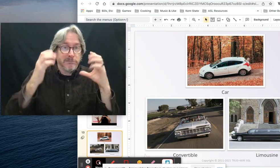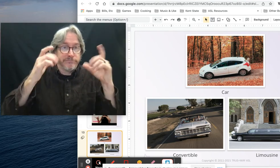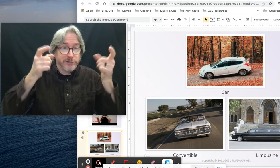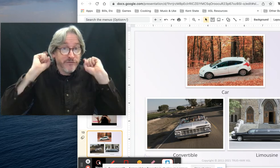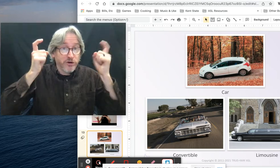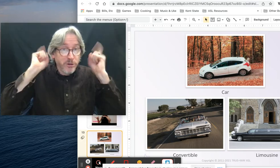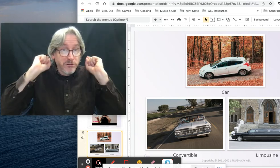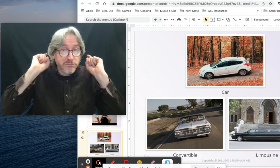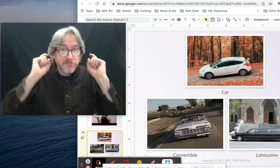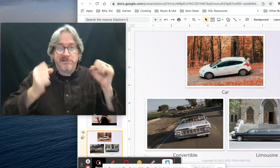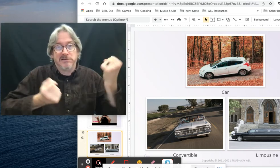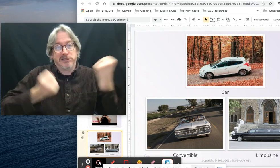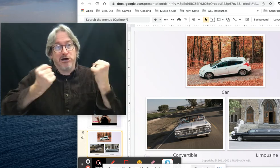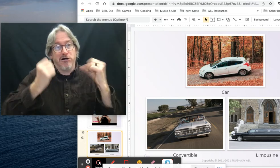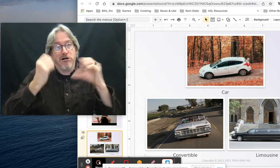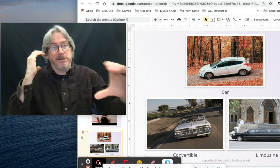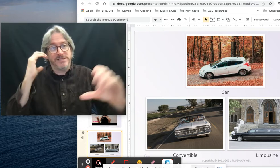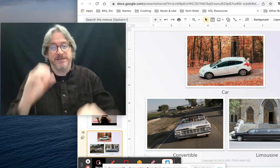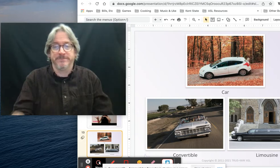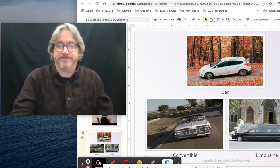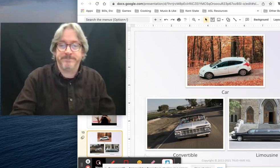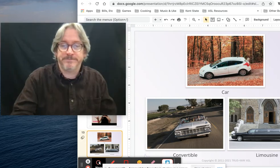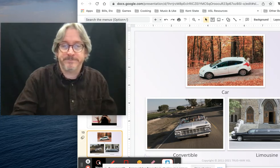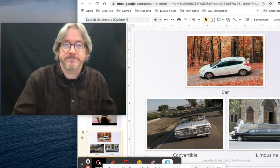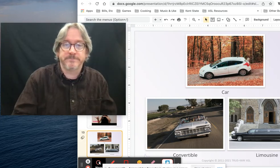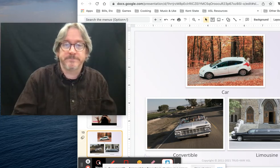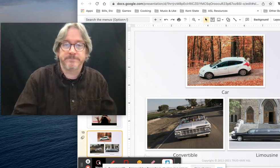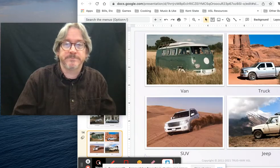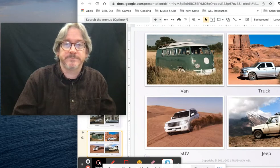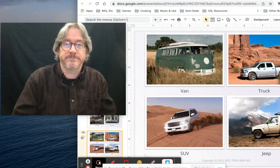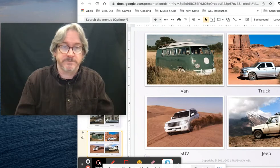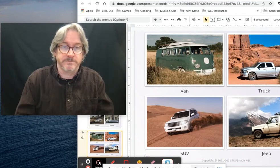car convertible, car limousine.